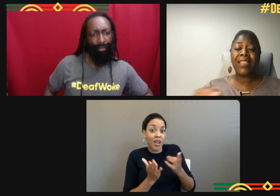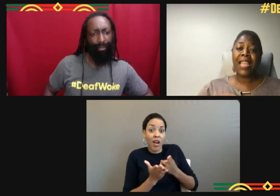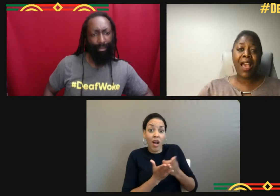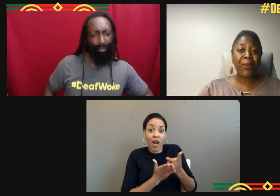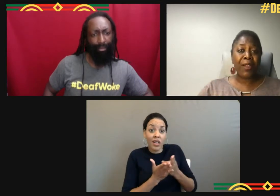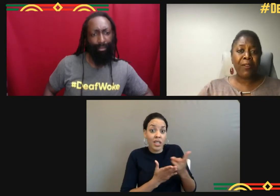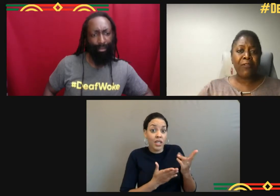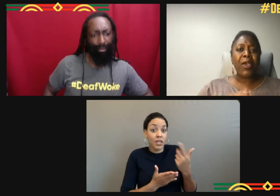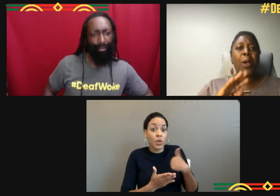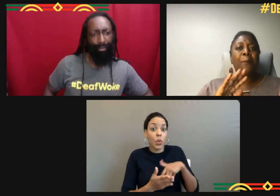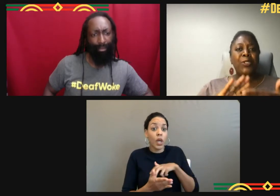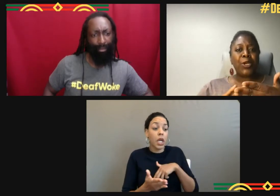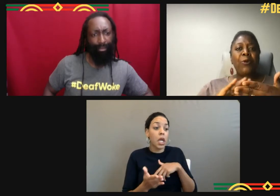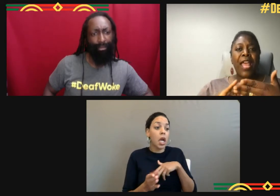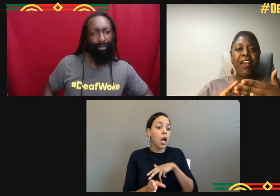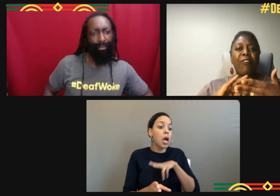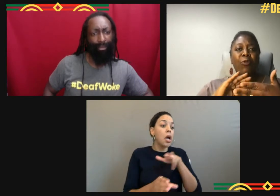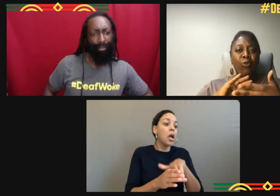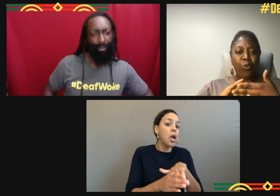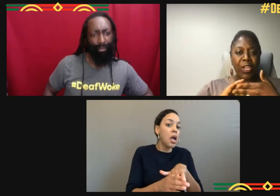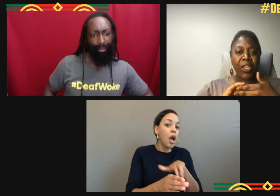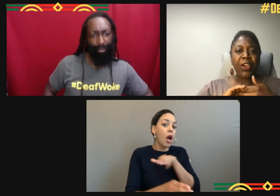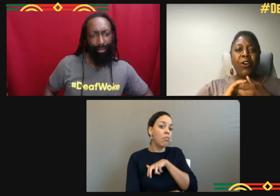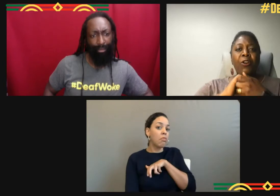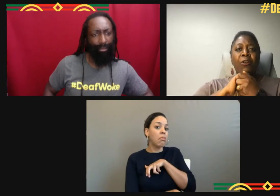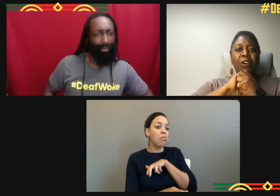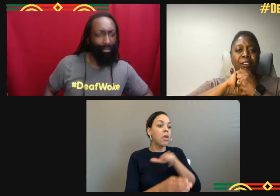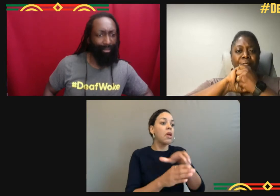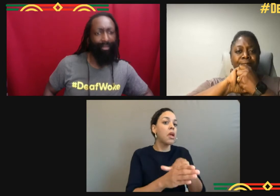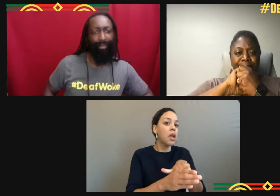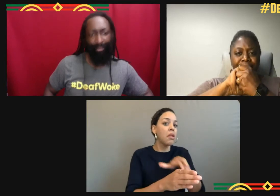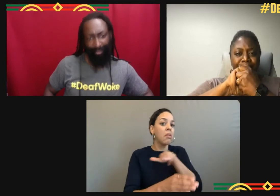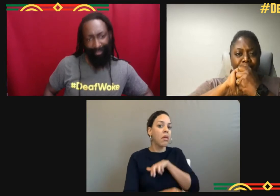jump in and out of, but don't have a real